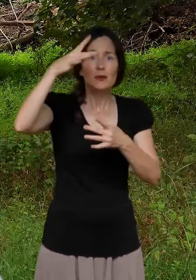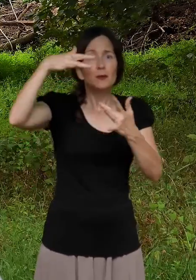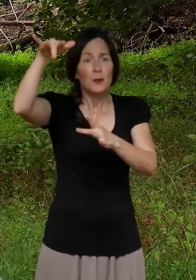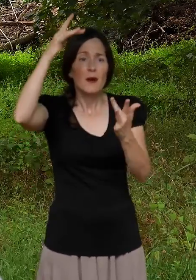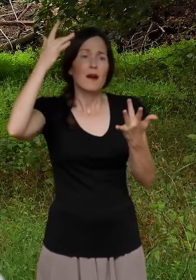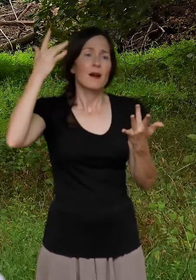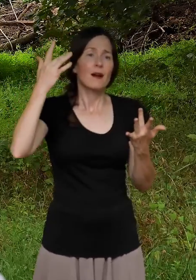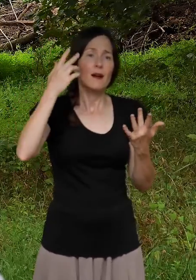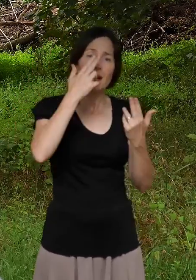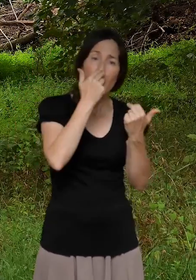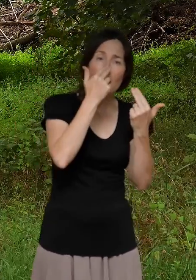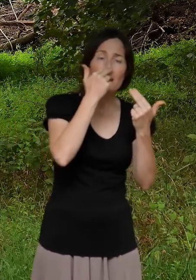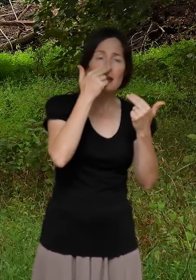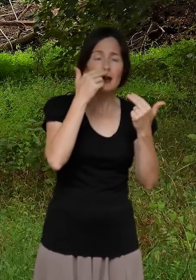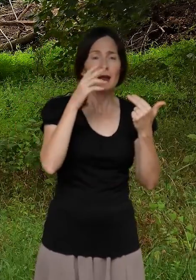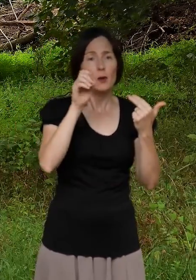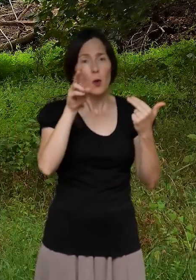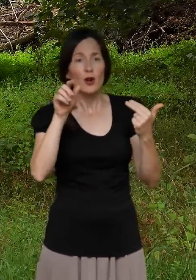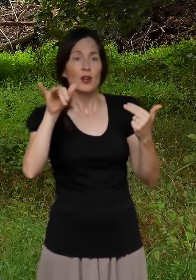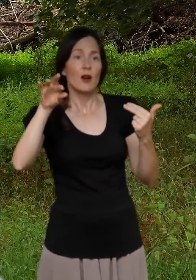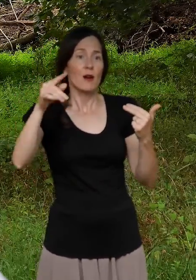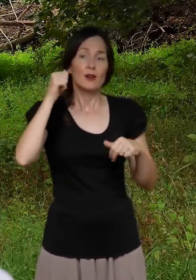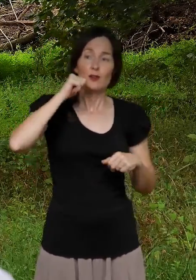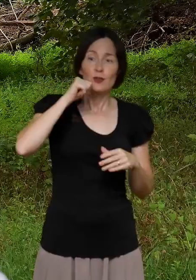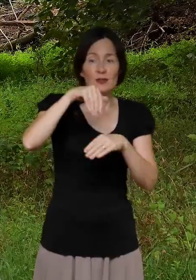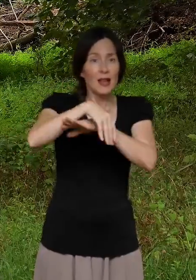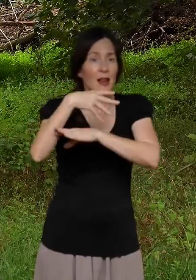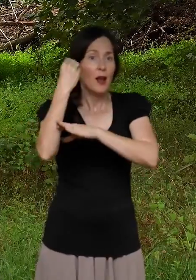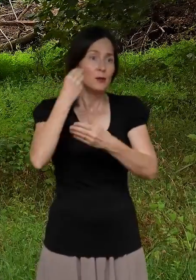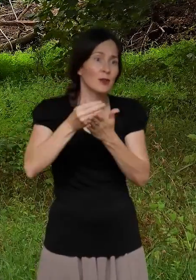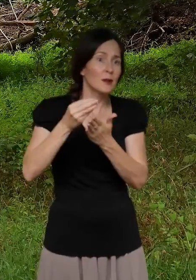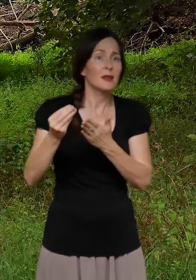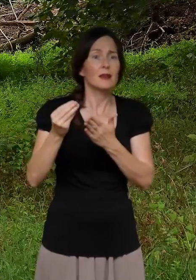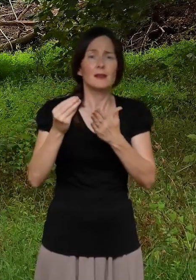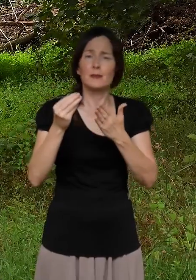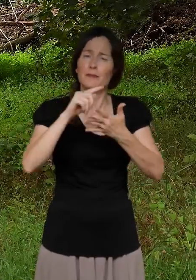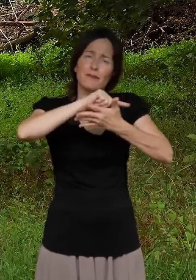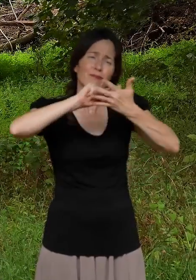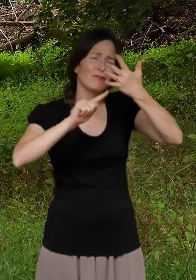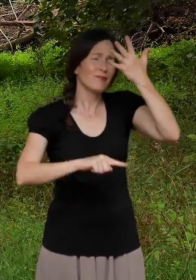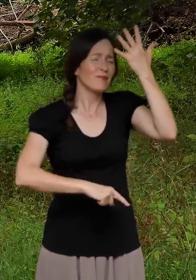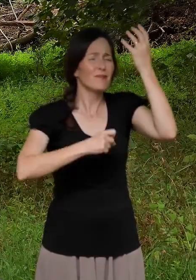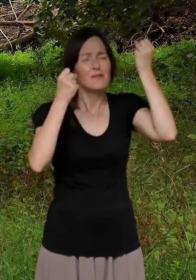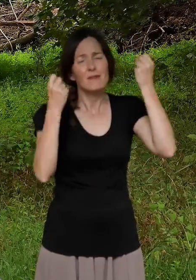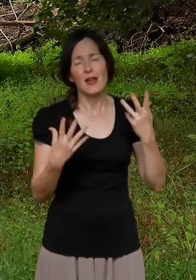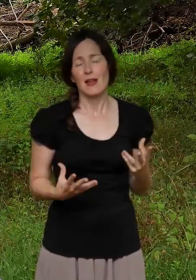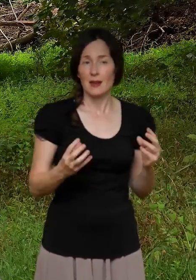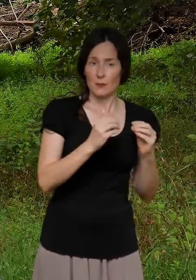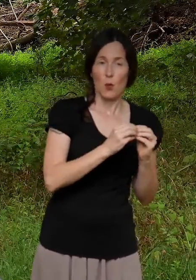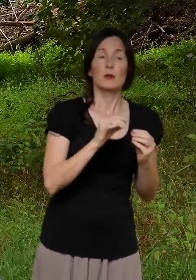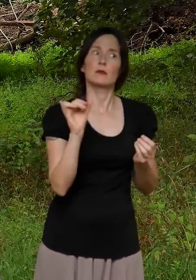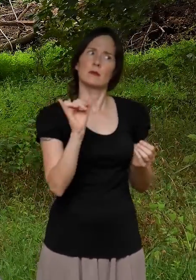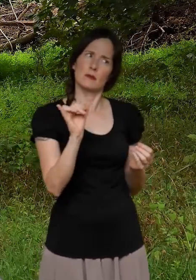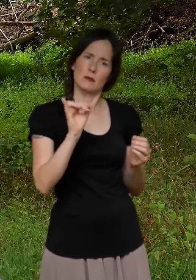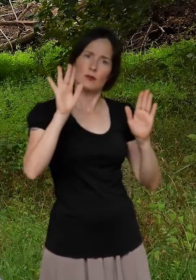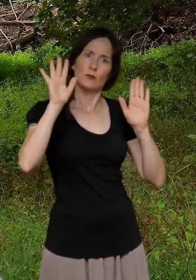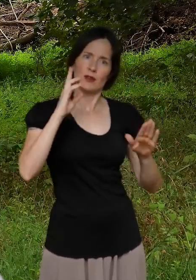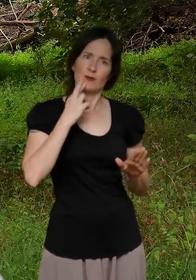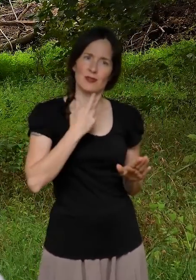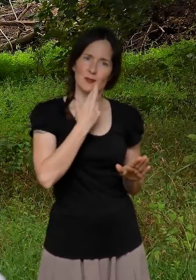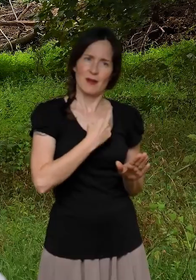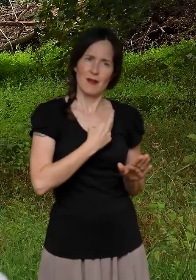years. And because we have members of the press today, I just have to say it. If you're at home watching this, come visit Ellicott City.